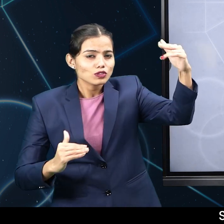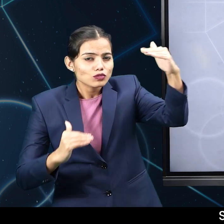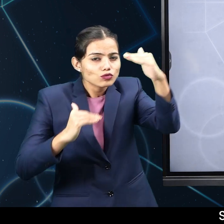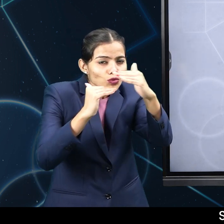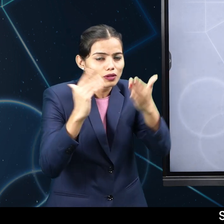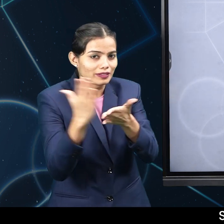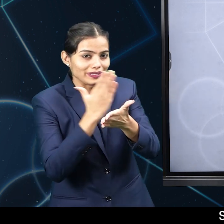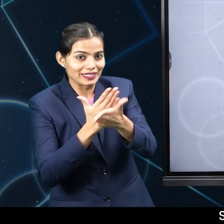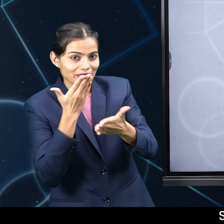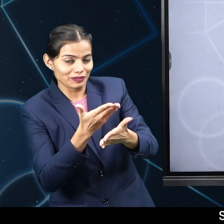Summary of the lesson.